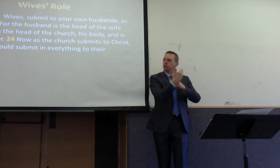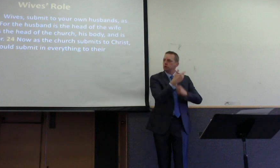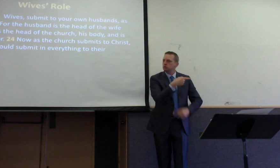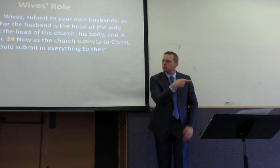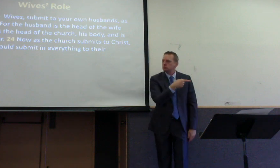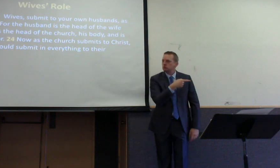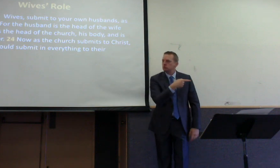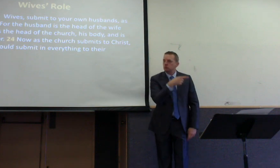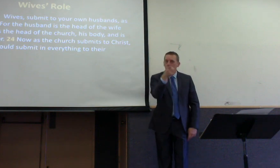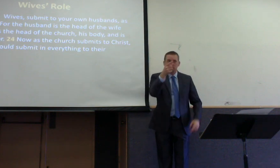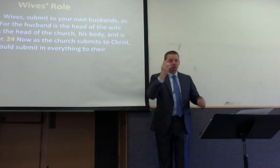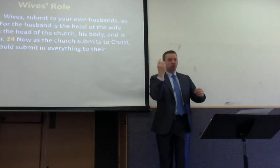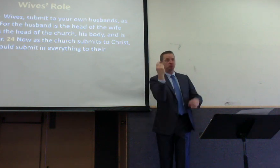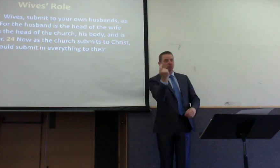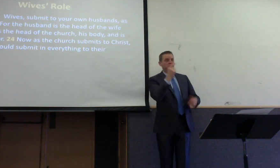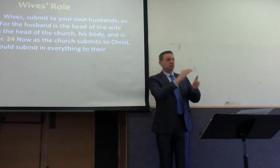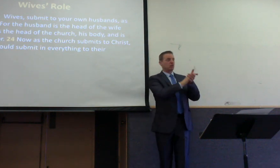Continuous, yeah, that was talking to you through divorce.